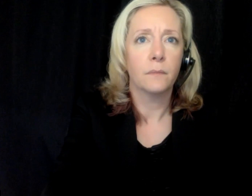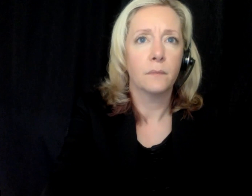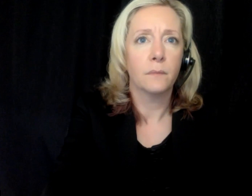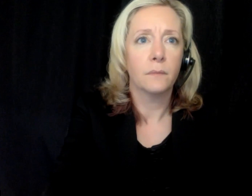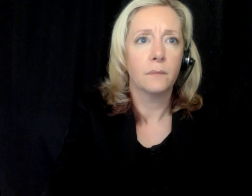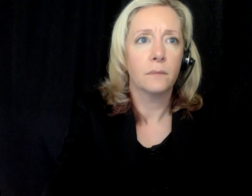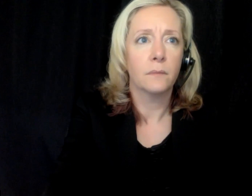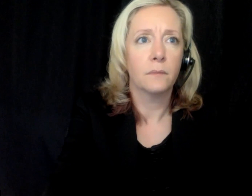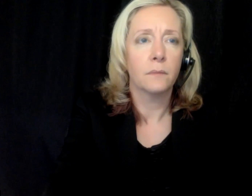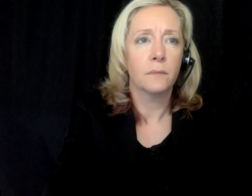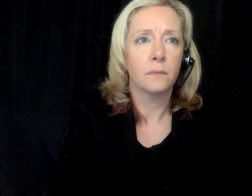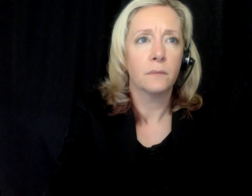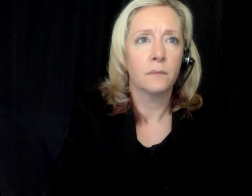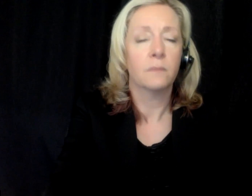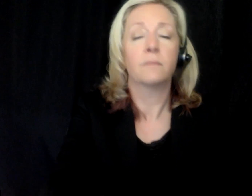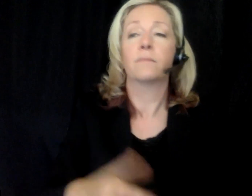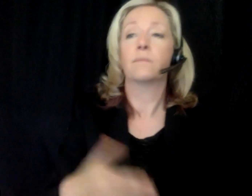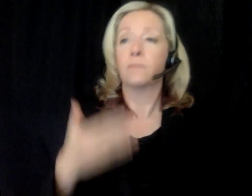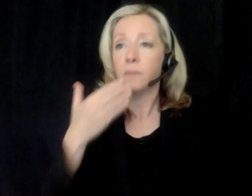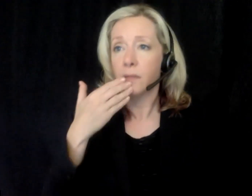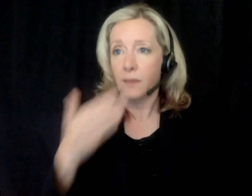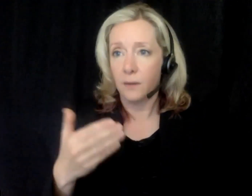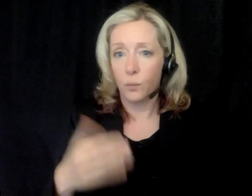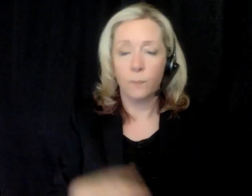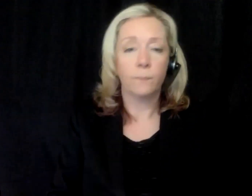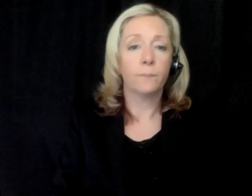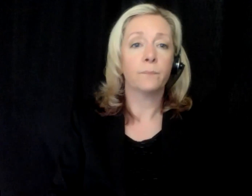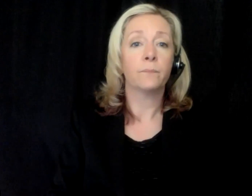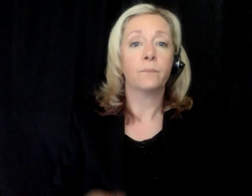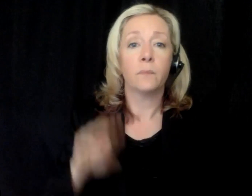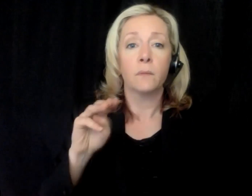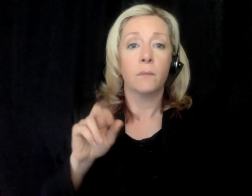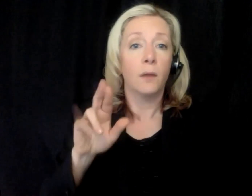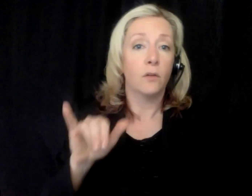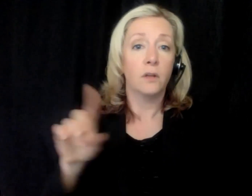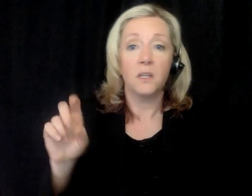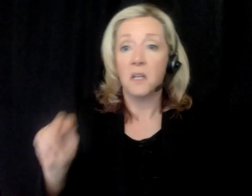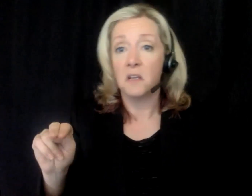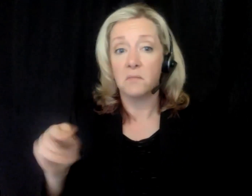Andres, David, thank you for those comments and the sentiments. Mary or Dan, any